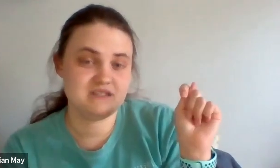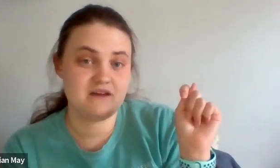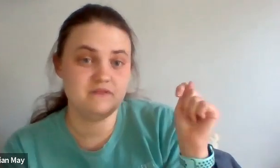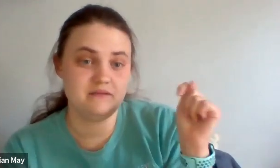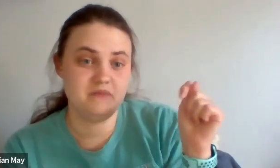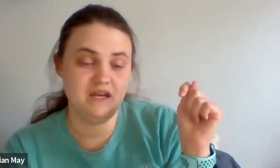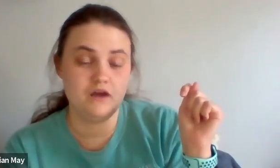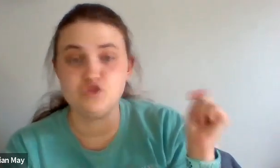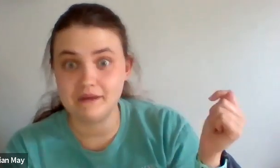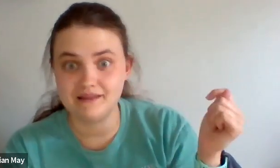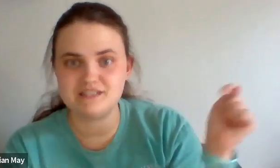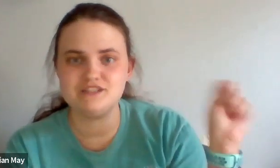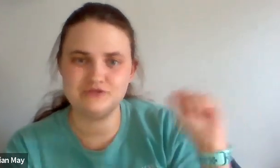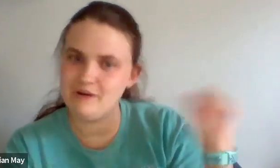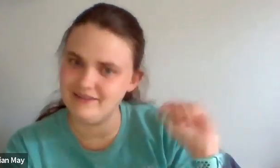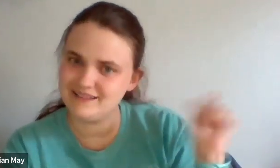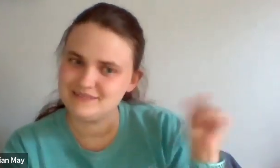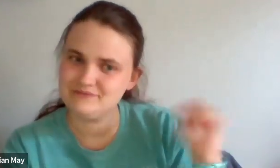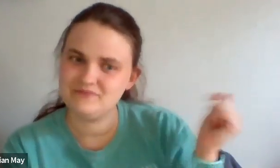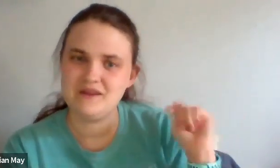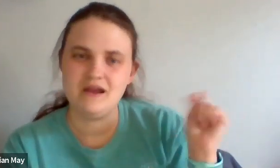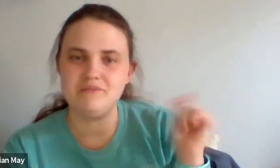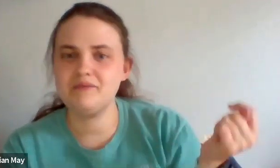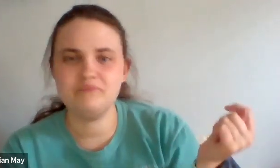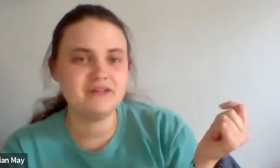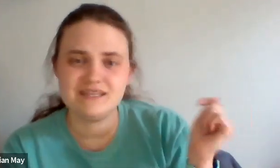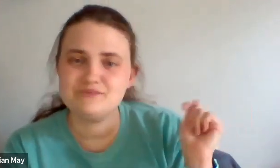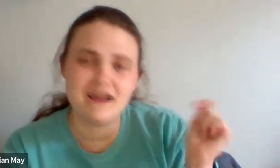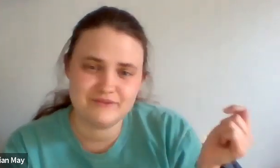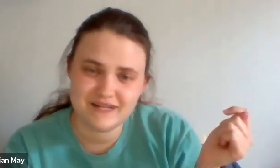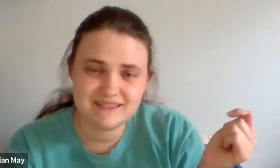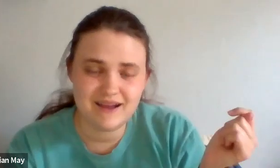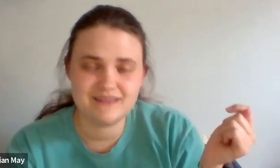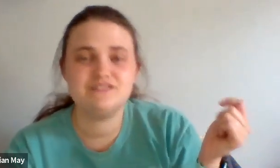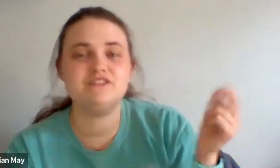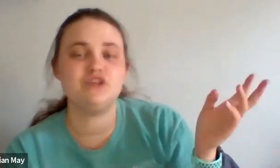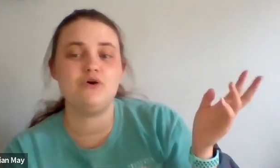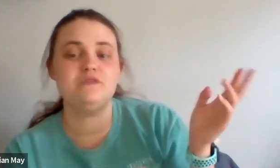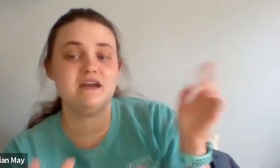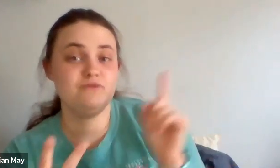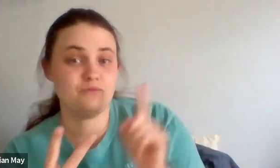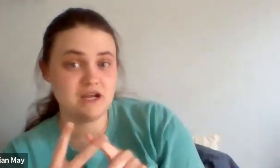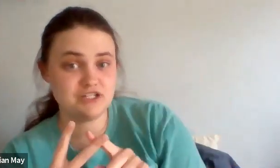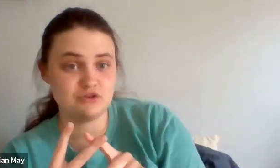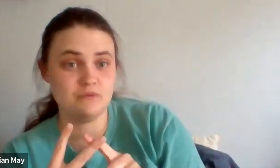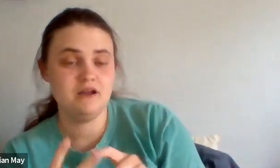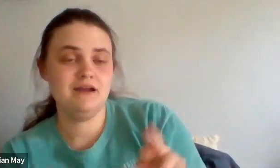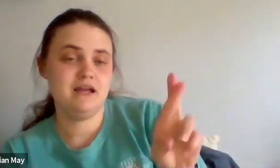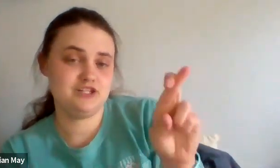sign like meaning of toilet. So toilet, like, but that's what everybody signs. So the sign for restroom is you're going